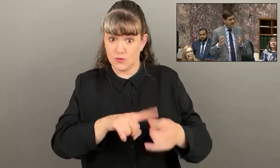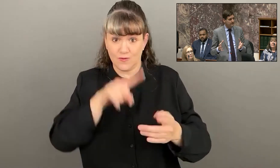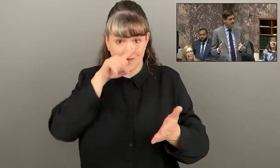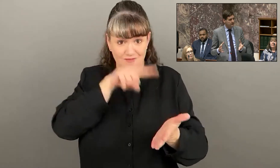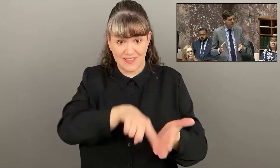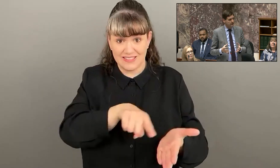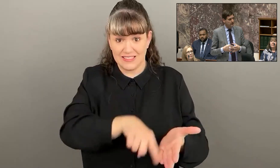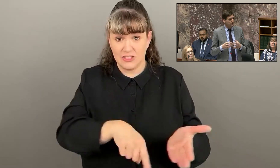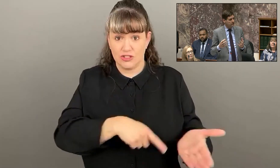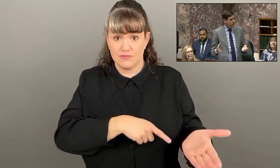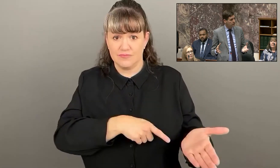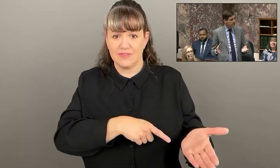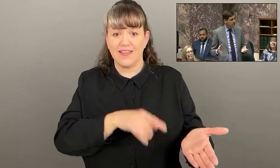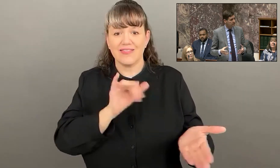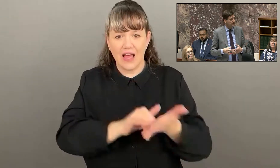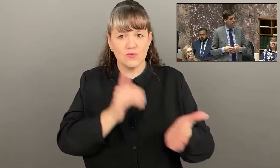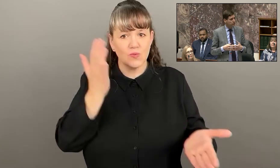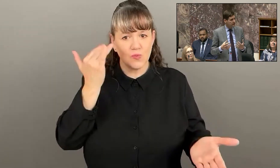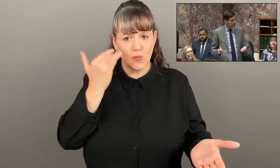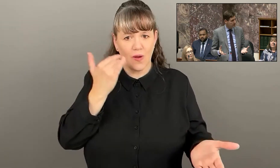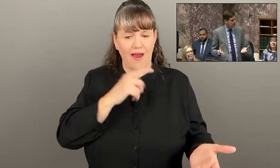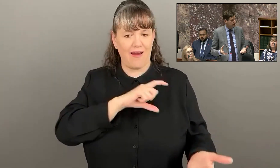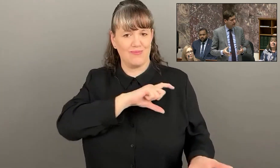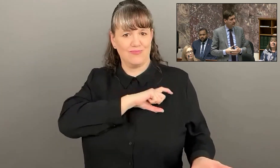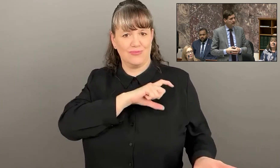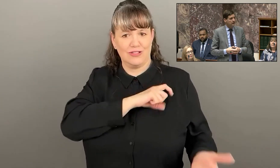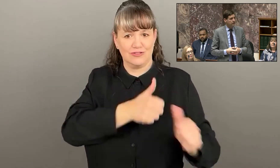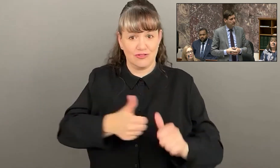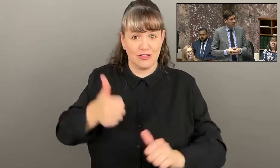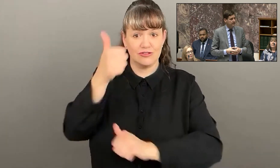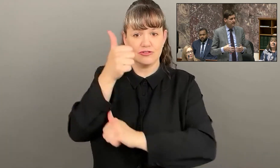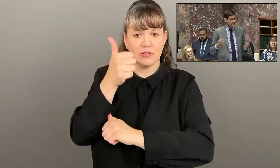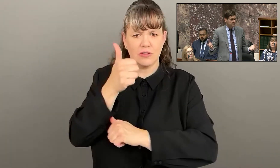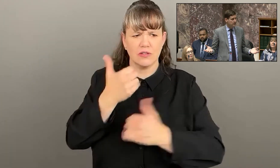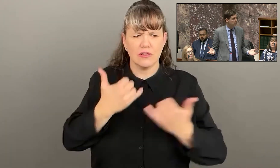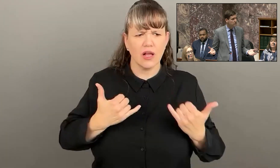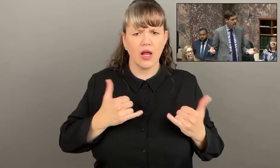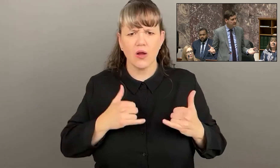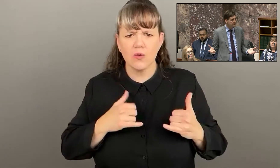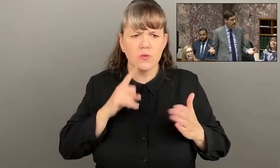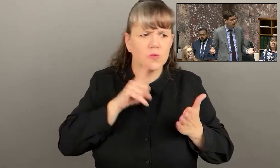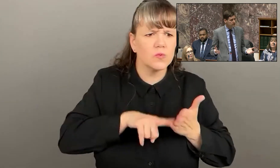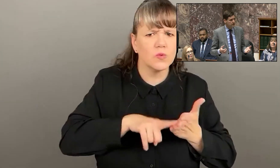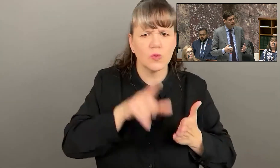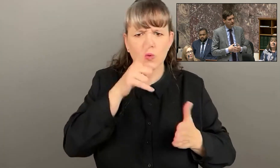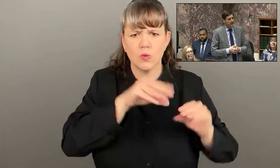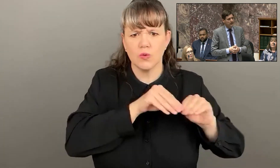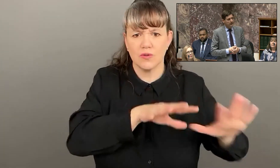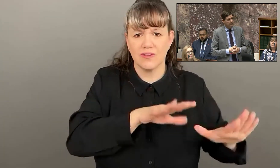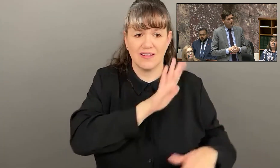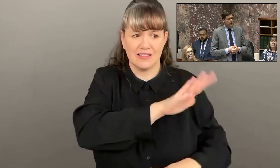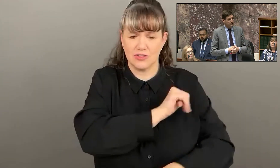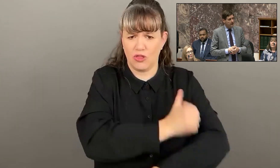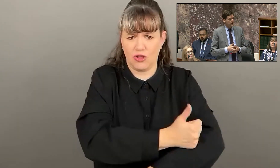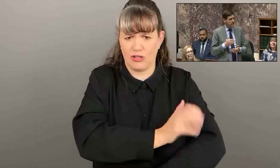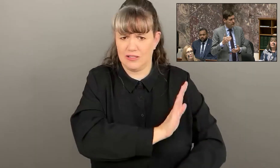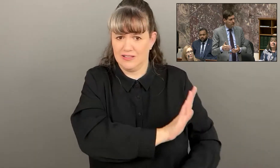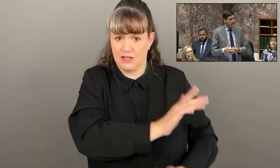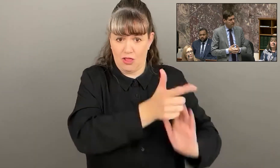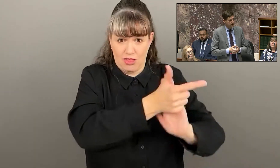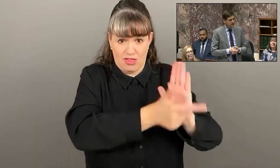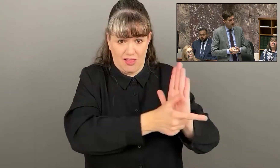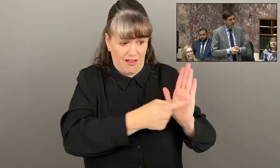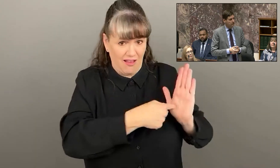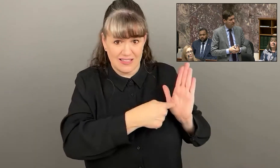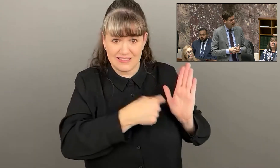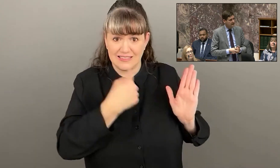that exists under his authorities for him to do independently, under a law that's existed under both sides of this House, and we are not able to direct